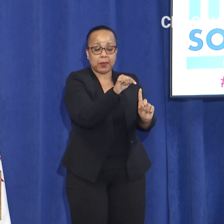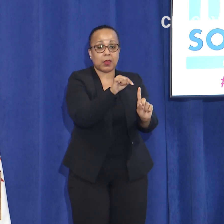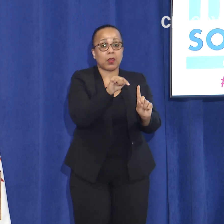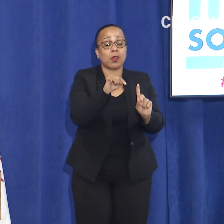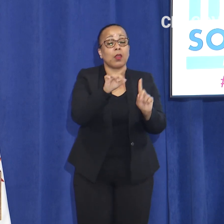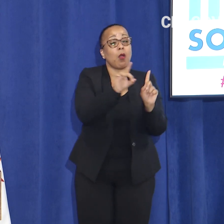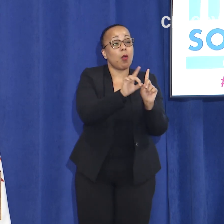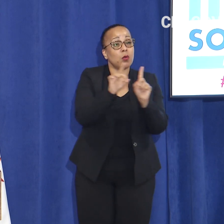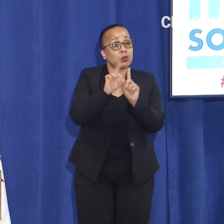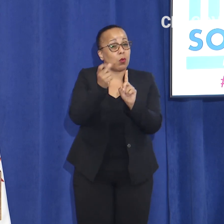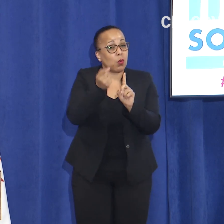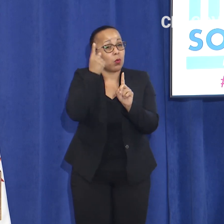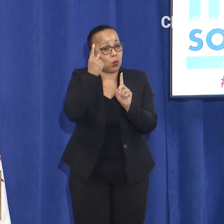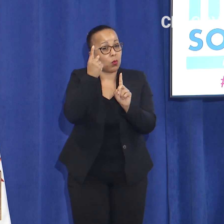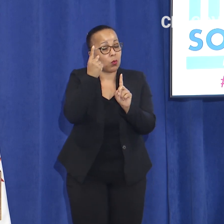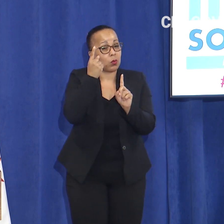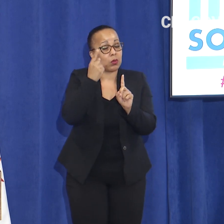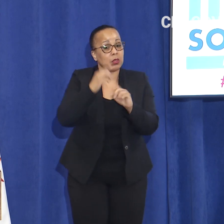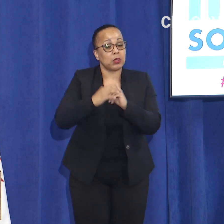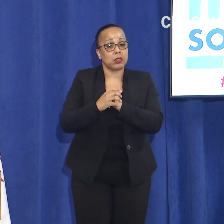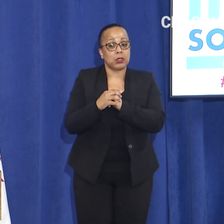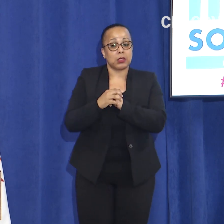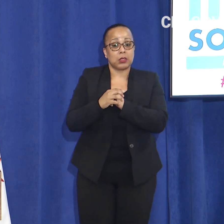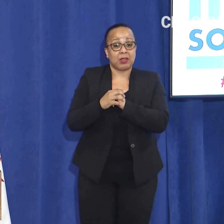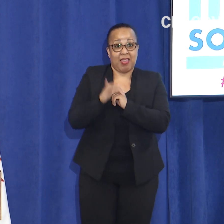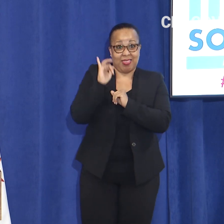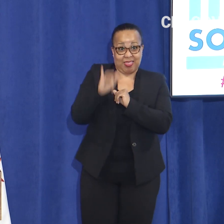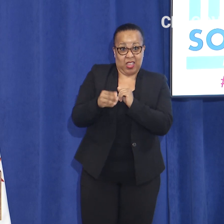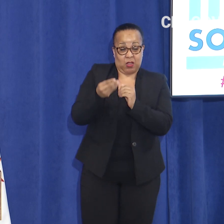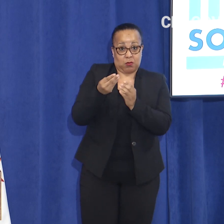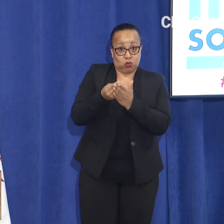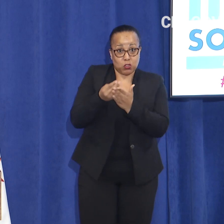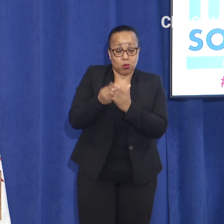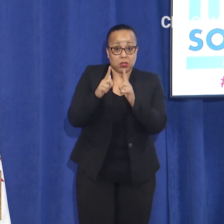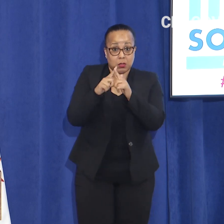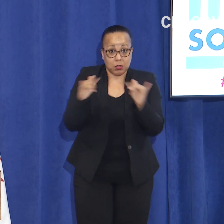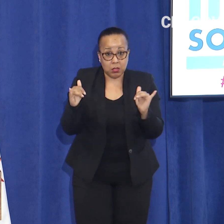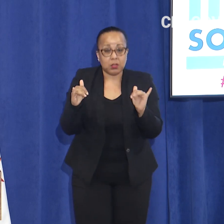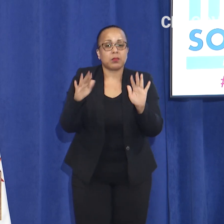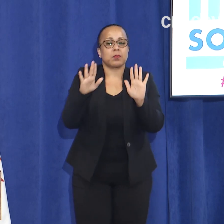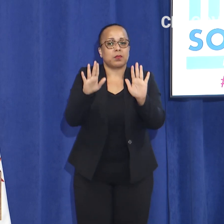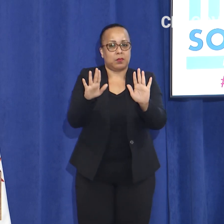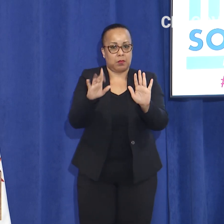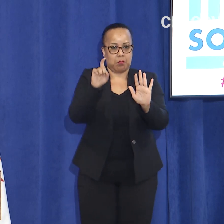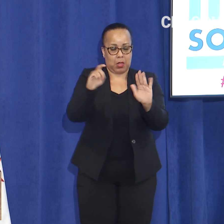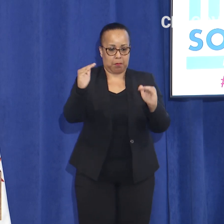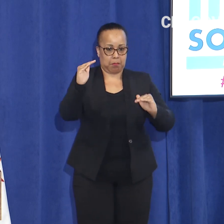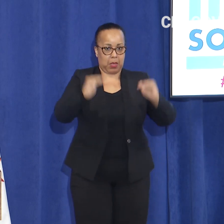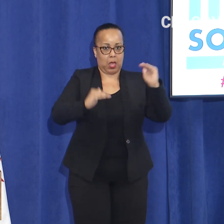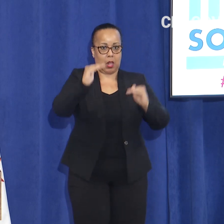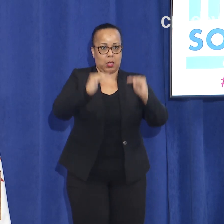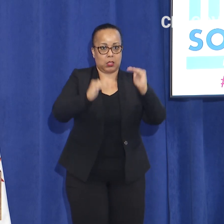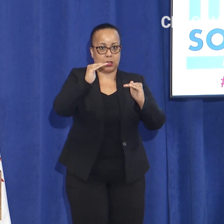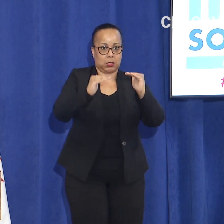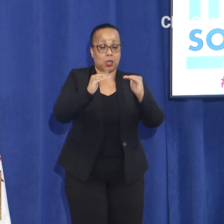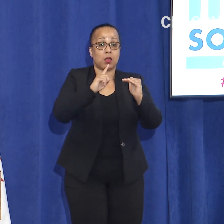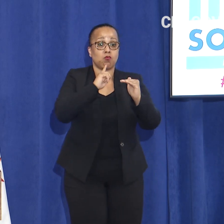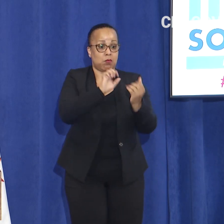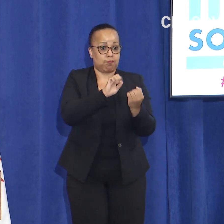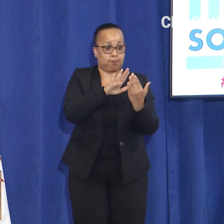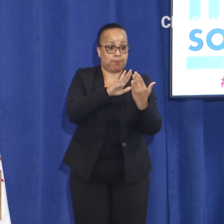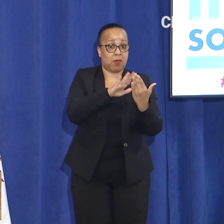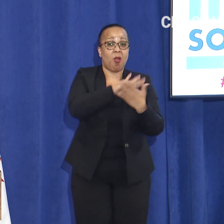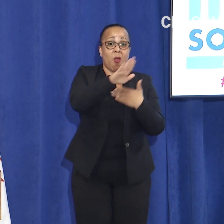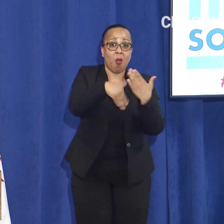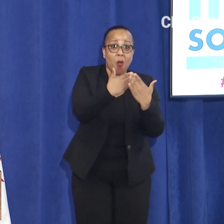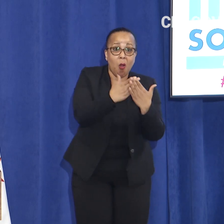But also, use of these resources, we have to strike a very delicate balance in meaningfully addressing all